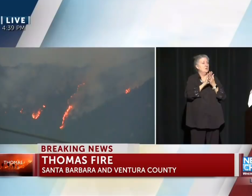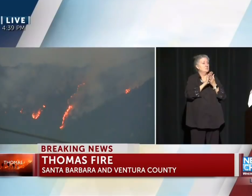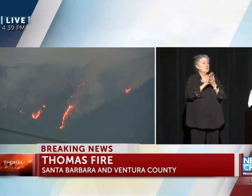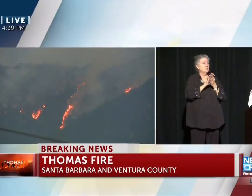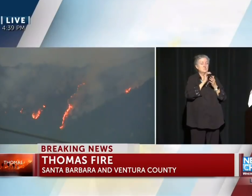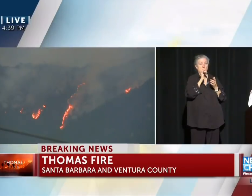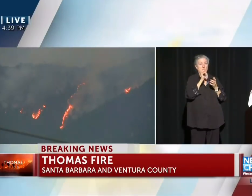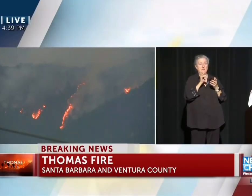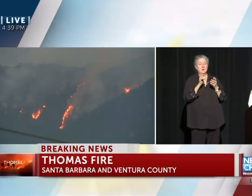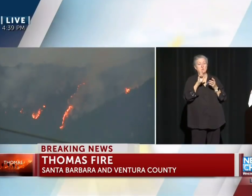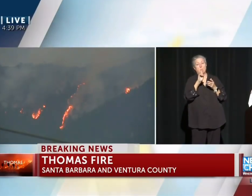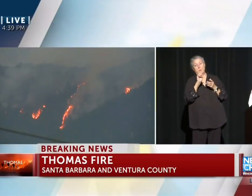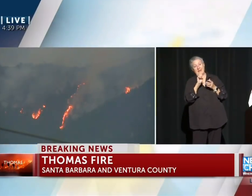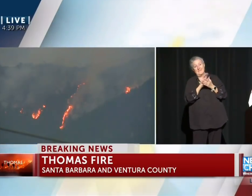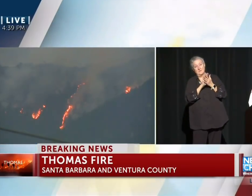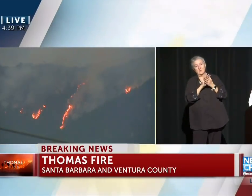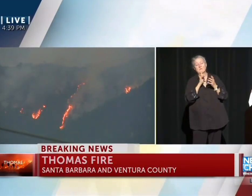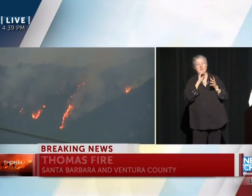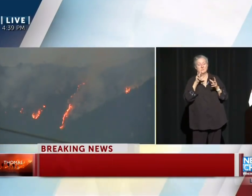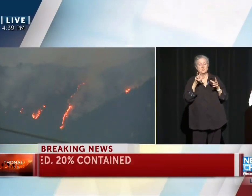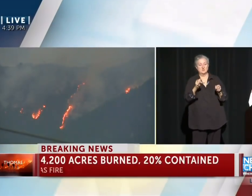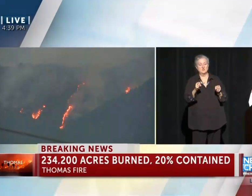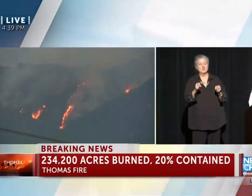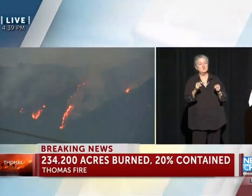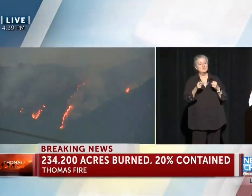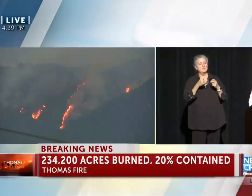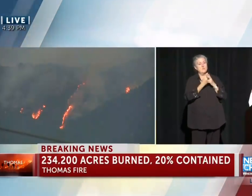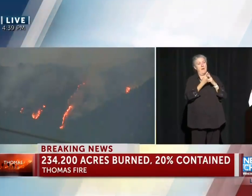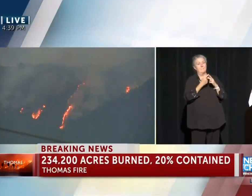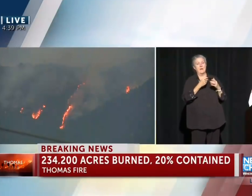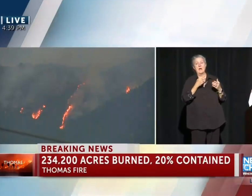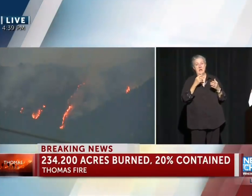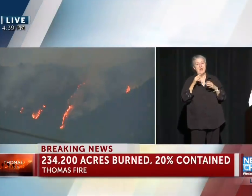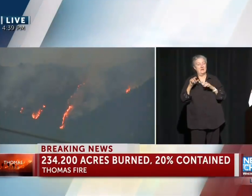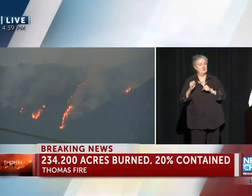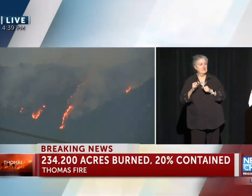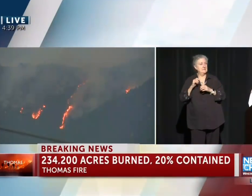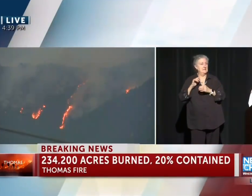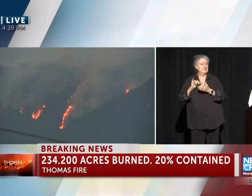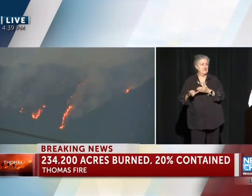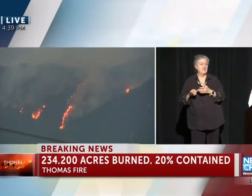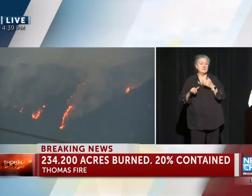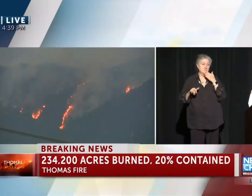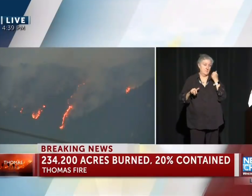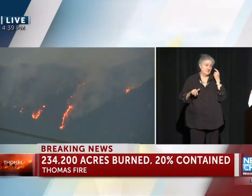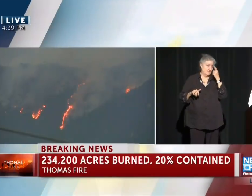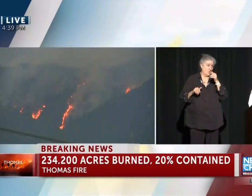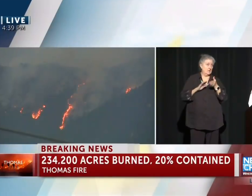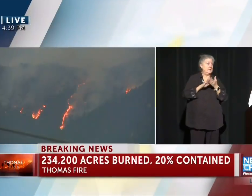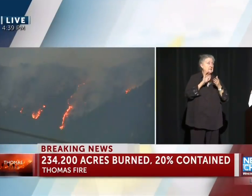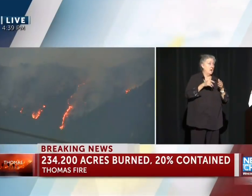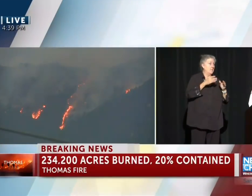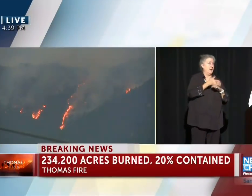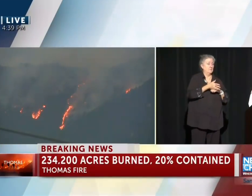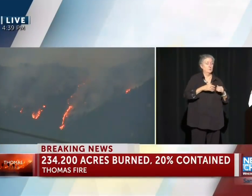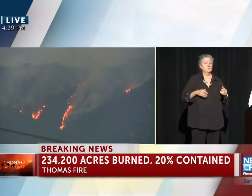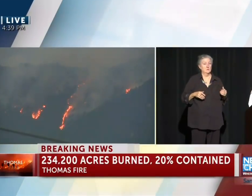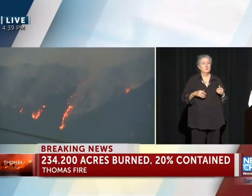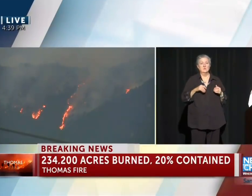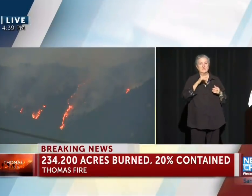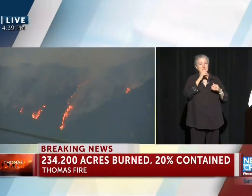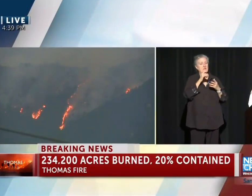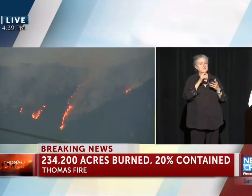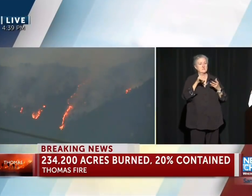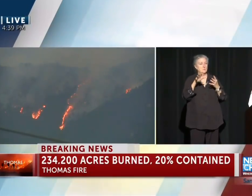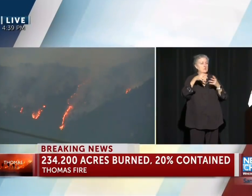refilter those particles. Instead, they trap and contain those particles, and that would be ideal for cleaning up ash since it